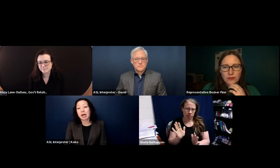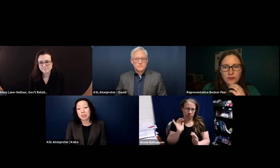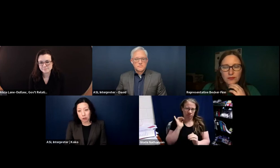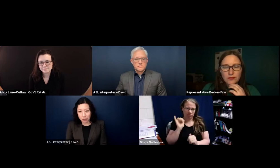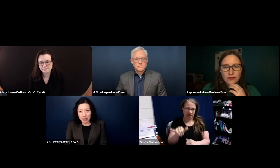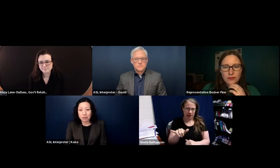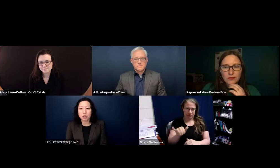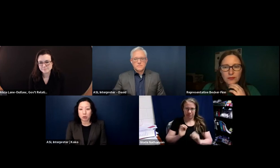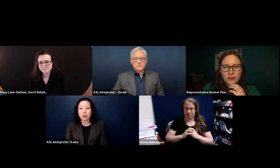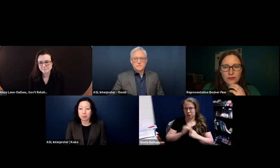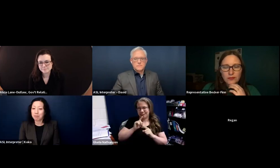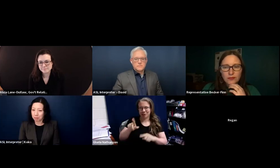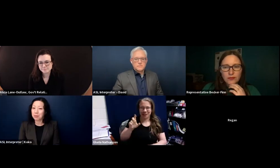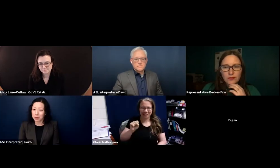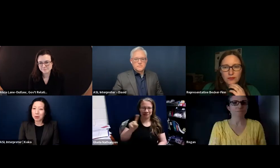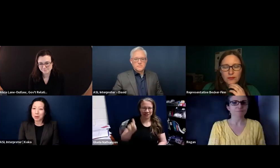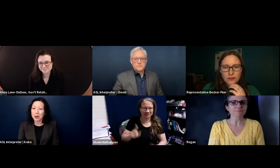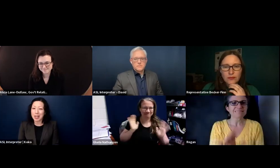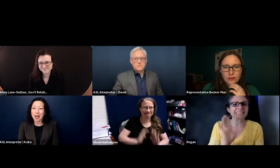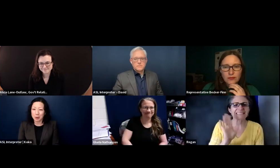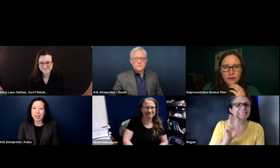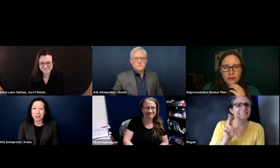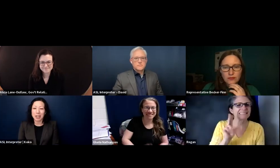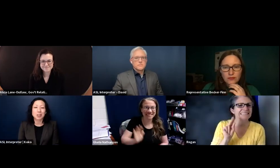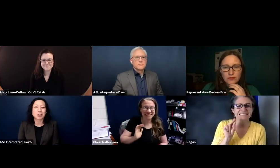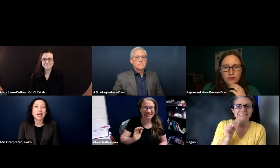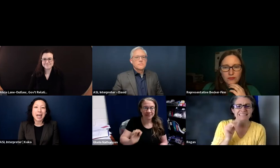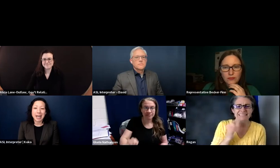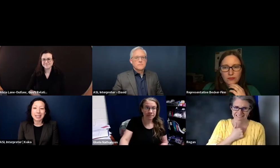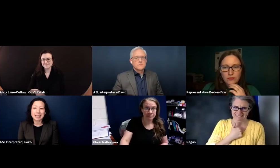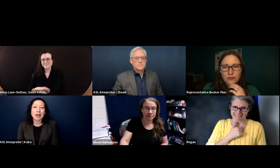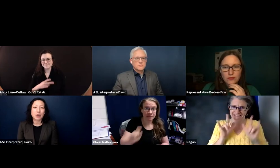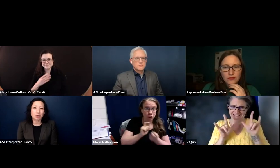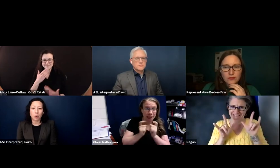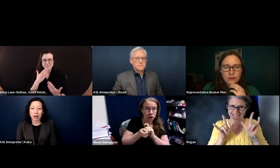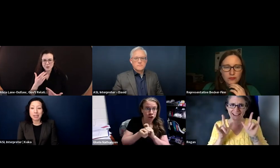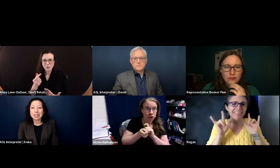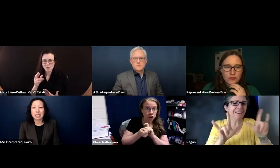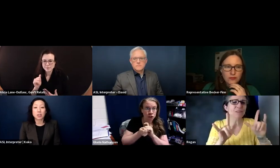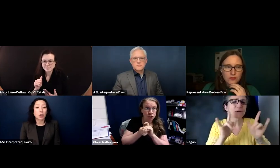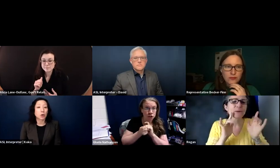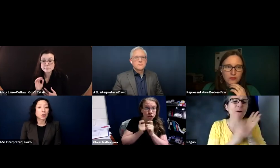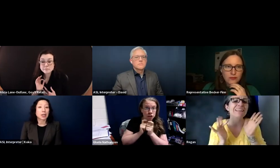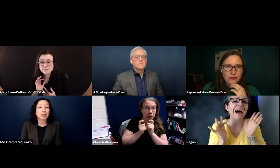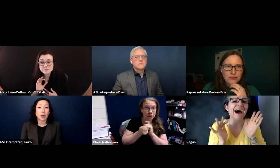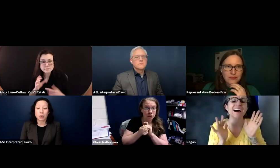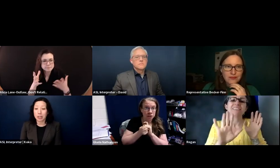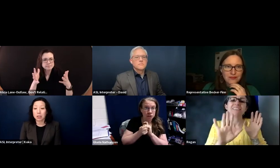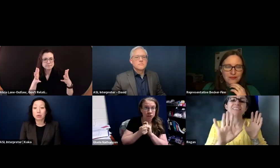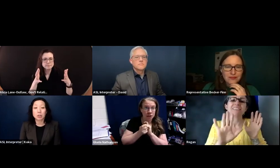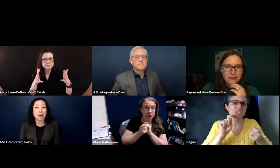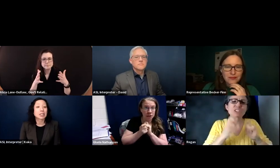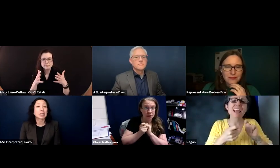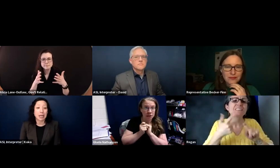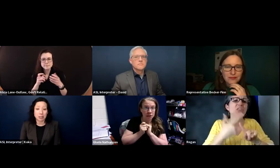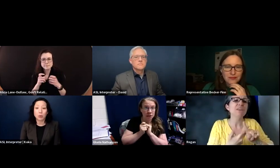you could actually become a certified deaf interpreter. Those are the actual educational and other requirements. And so that's, I wanted